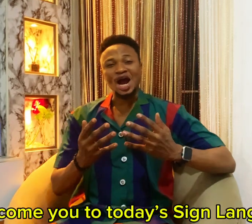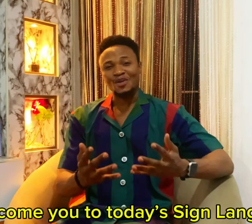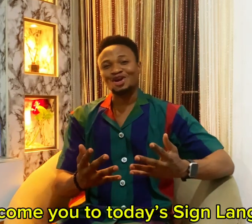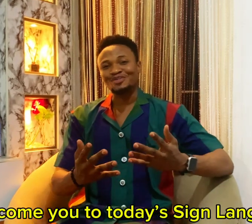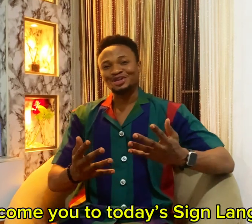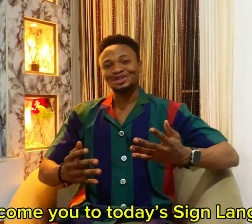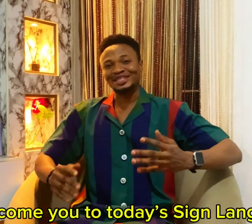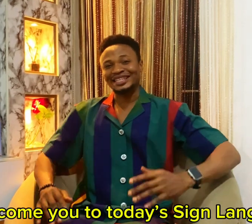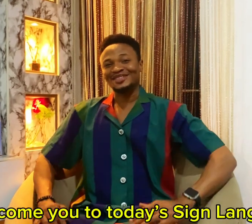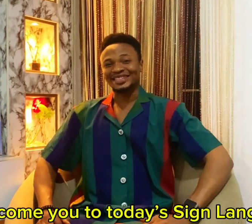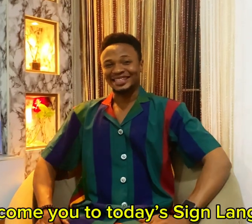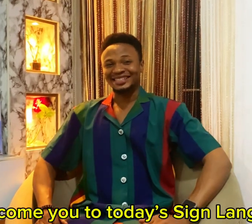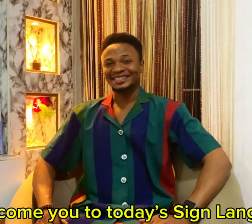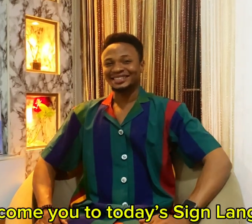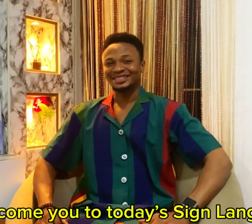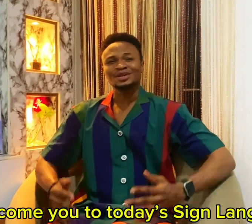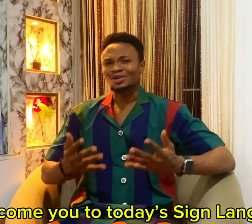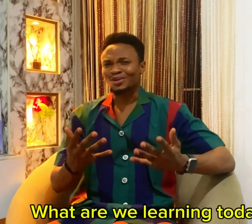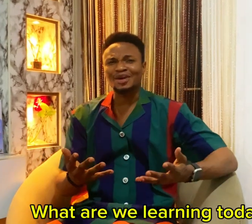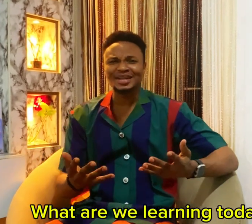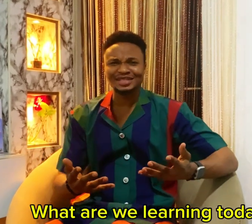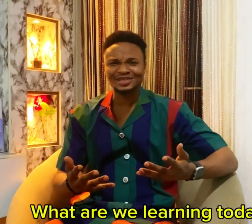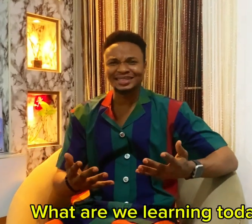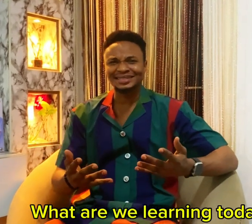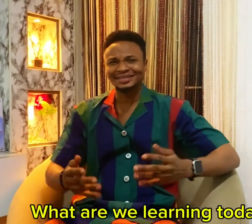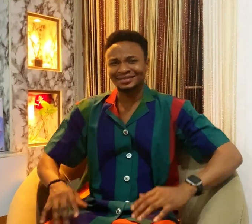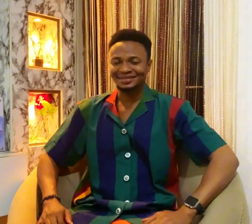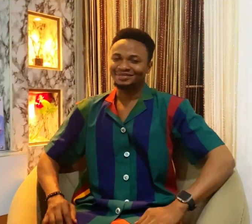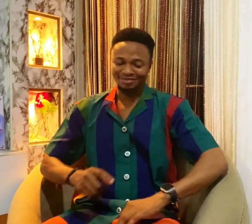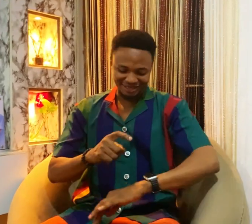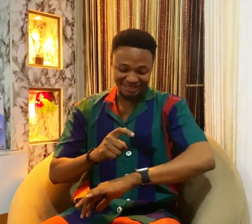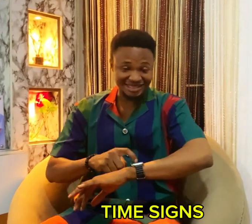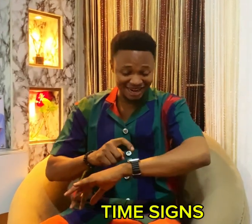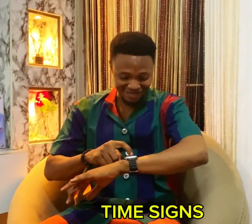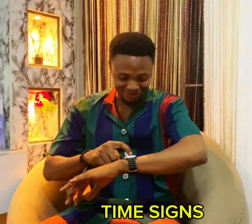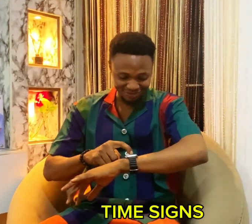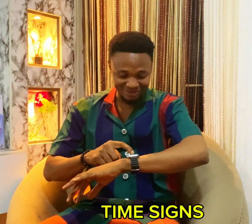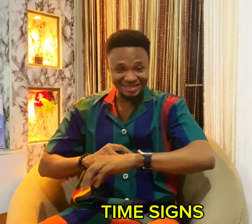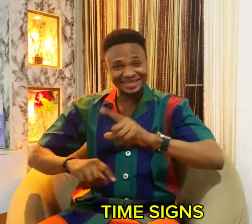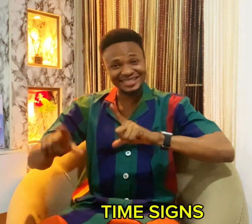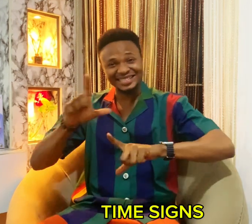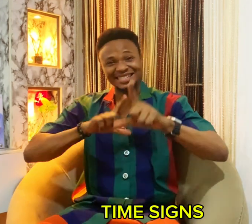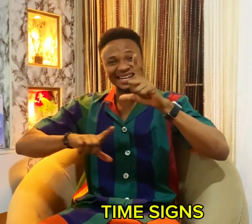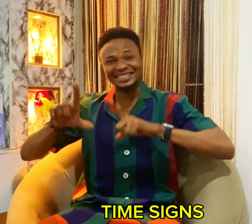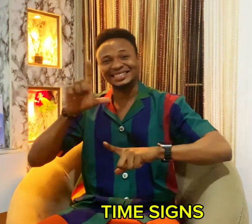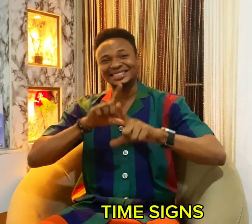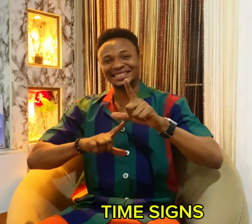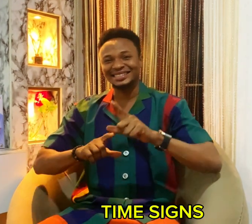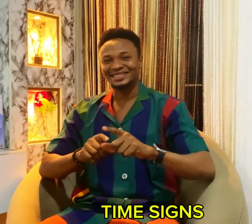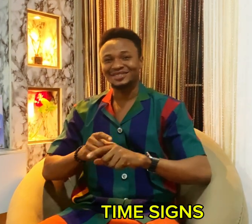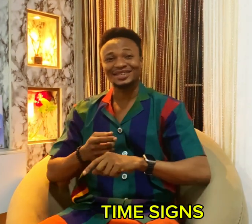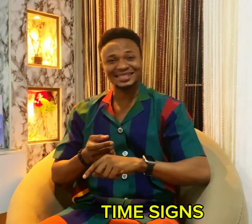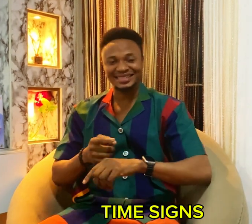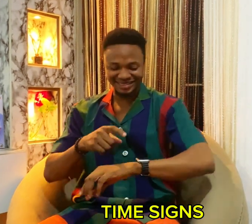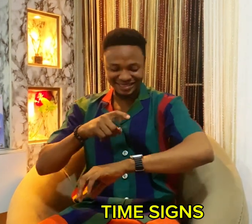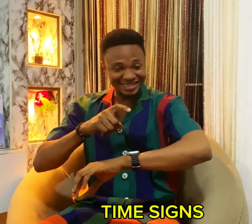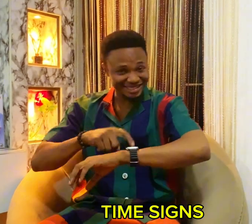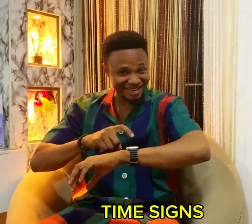I welcome you to today's language class. What are we learning today? Time, science. What do I say?